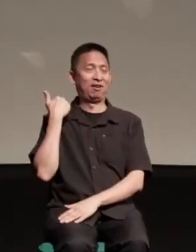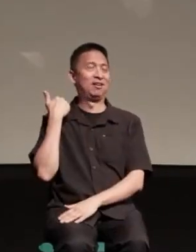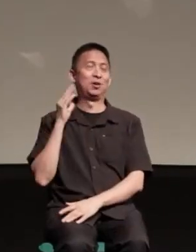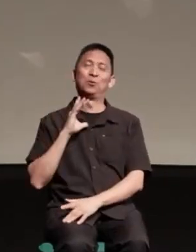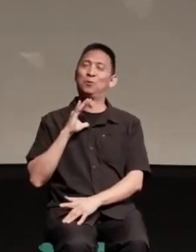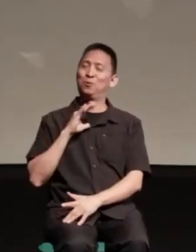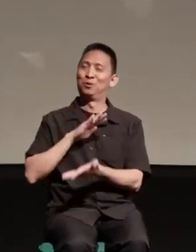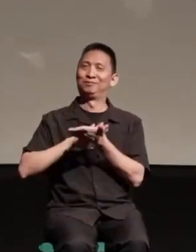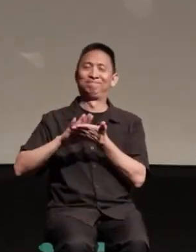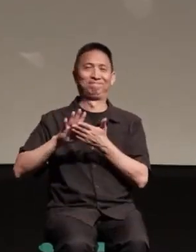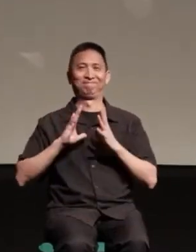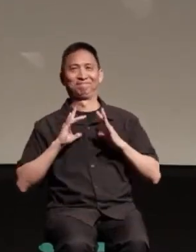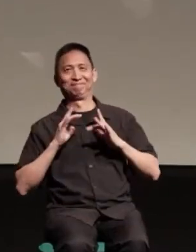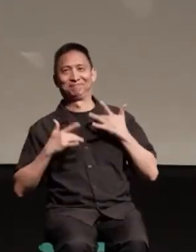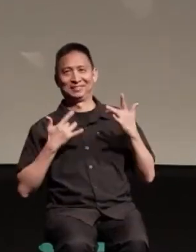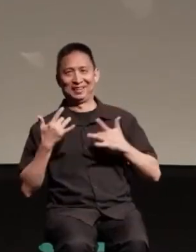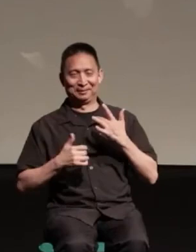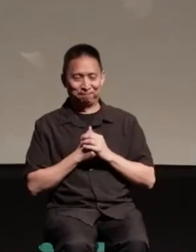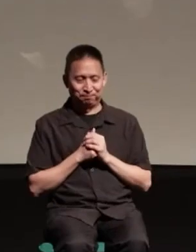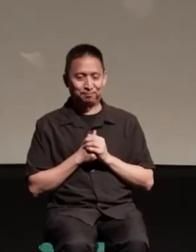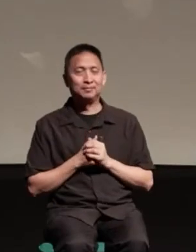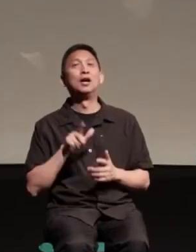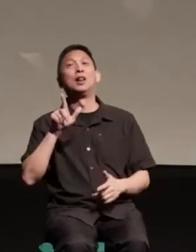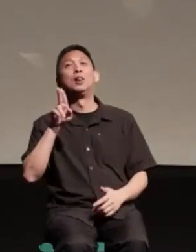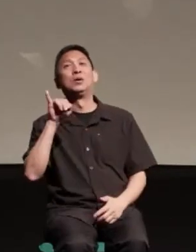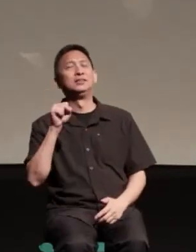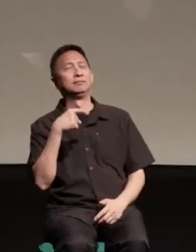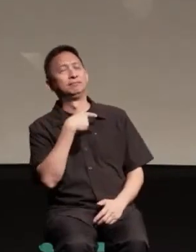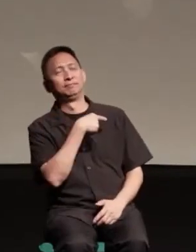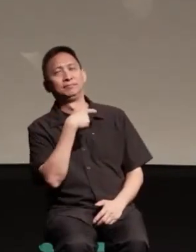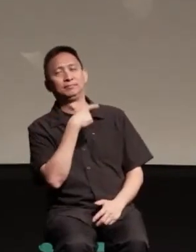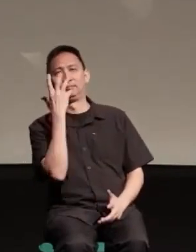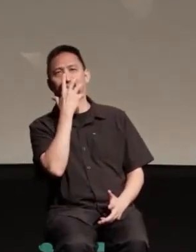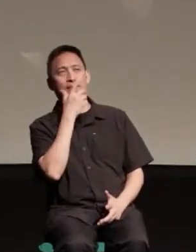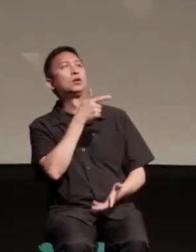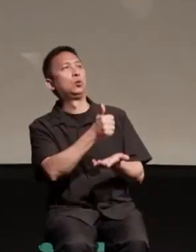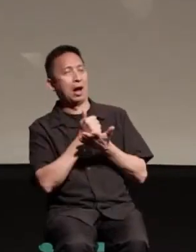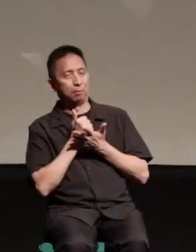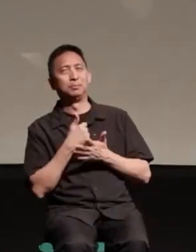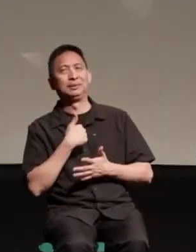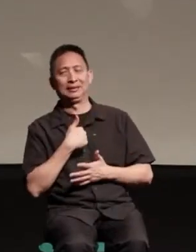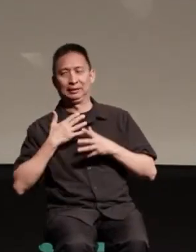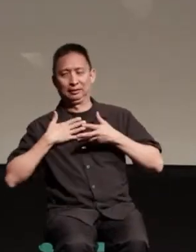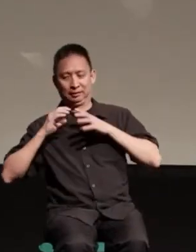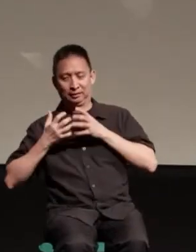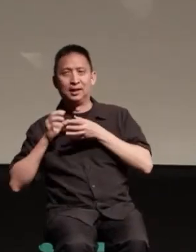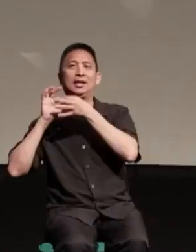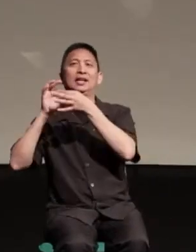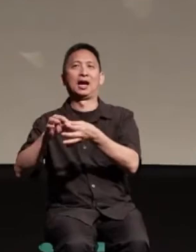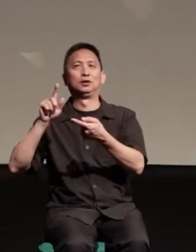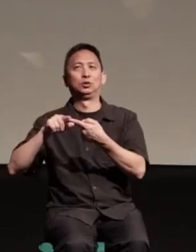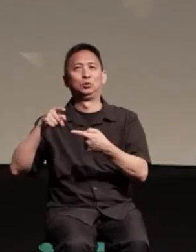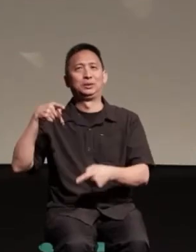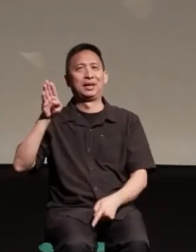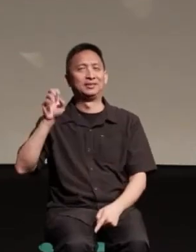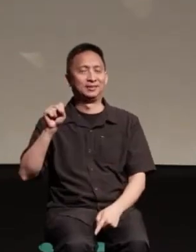was really exciting. And Louis, you were one of the people that helped connect us to PBS. So